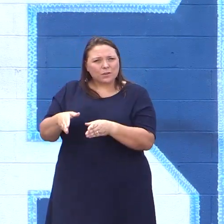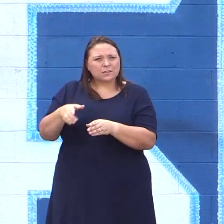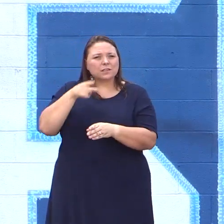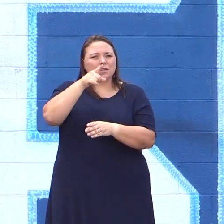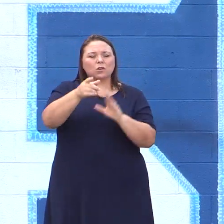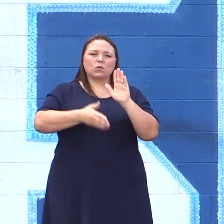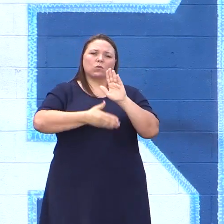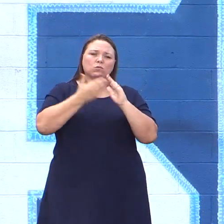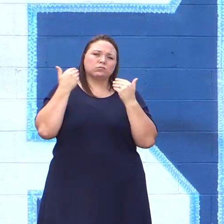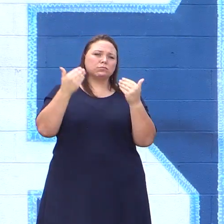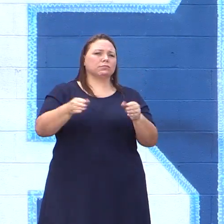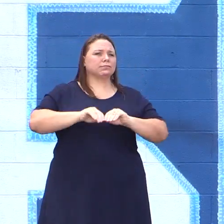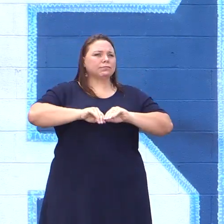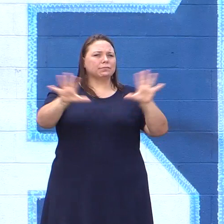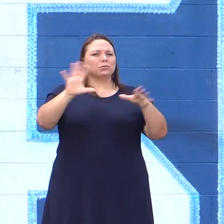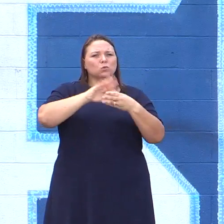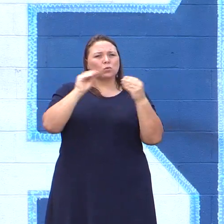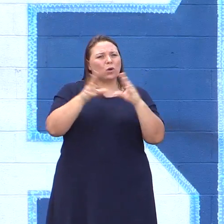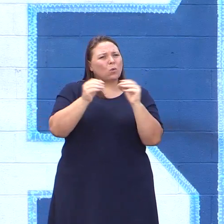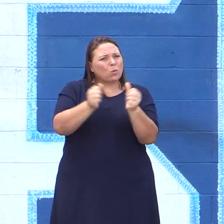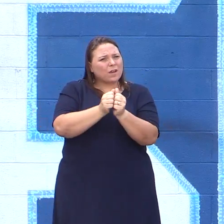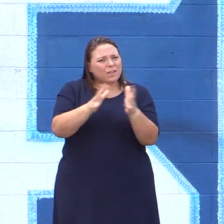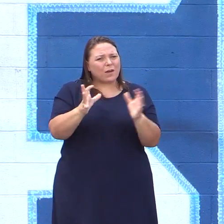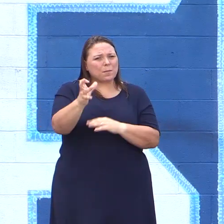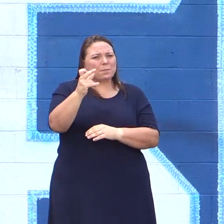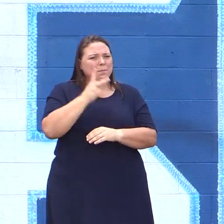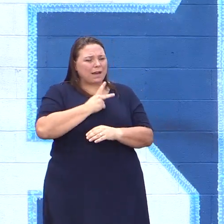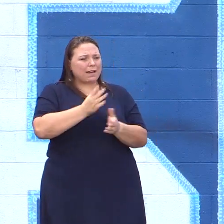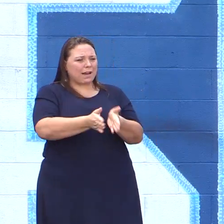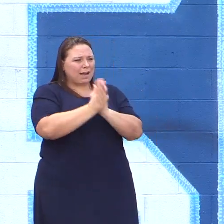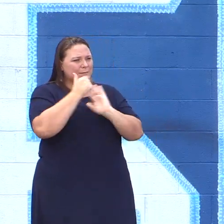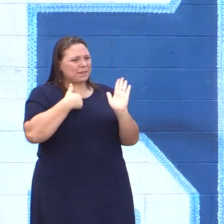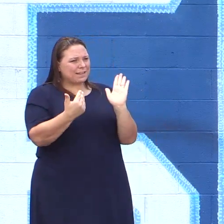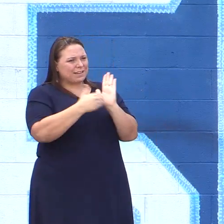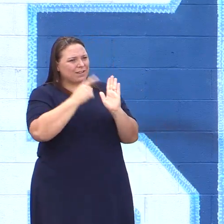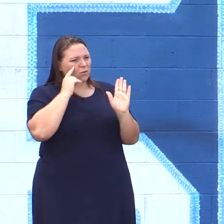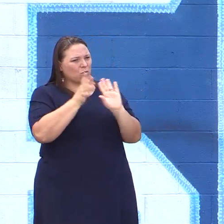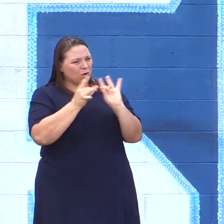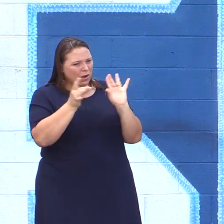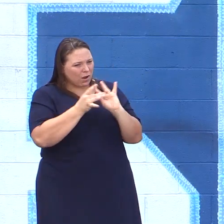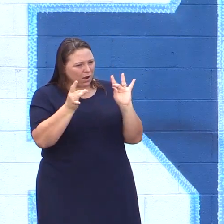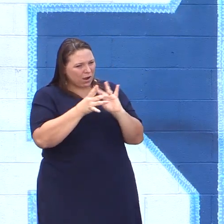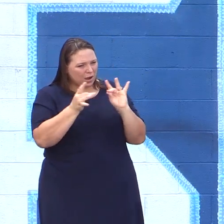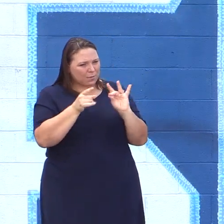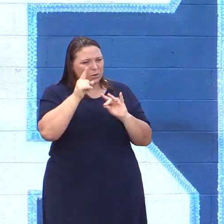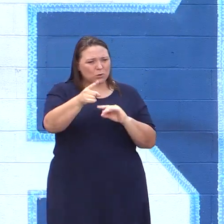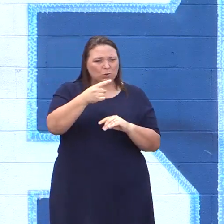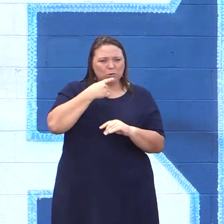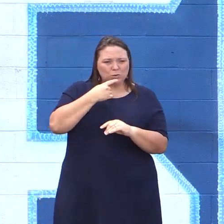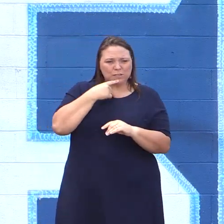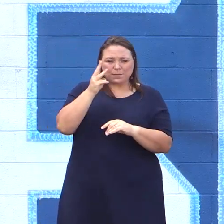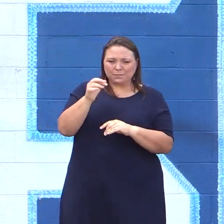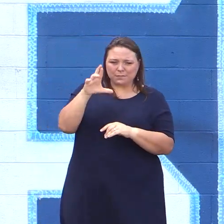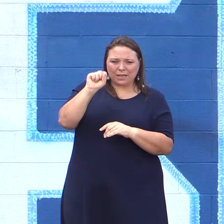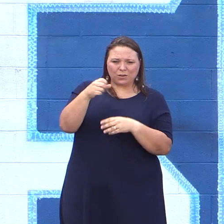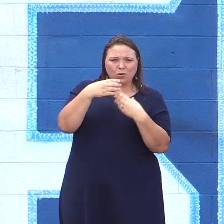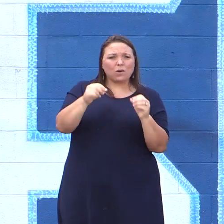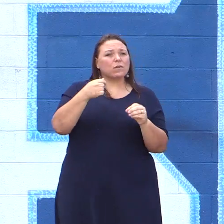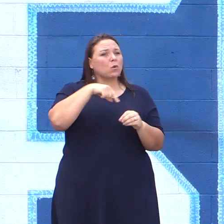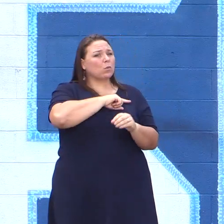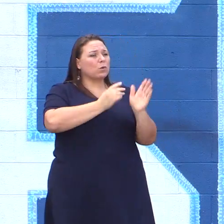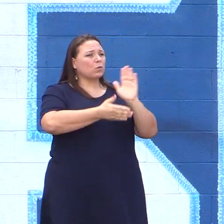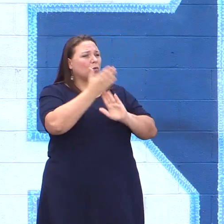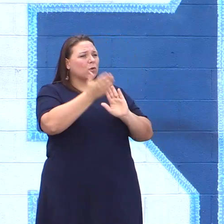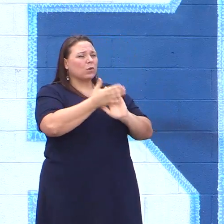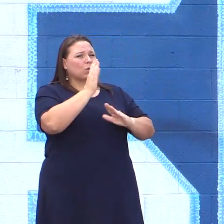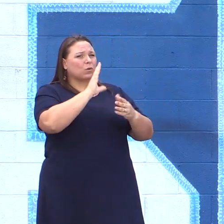ran your story. Absolutely. Without coming back to ask me for comment. you said that We're the mayor's asking office. you now. We ran the story. We